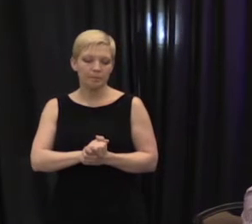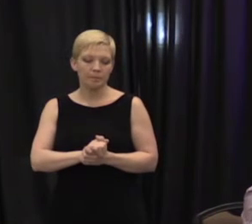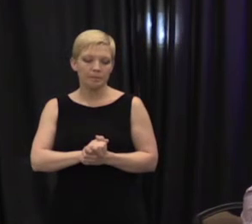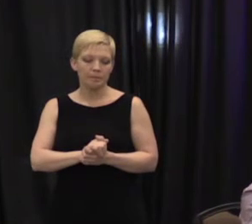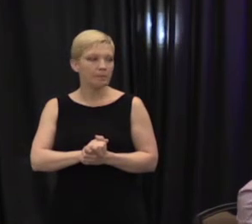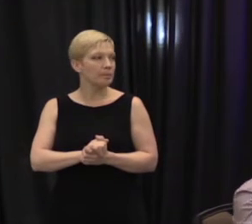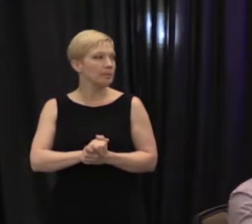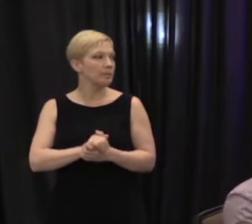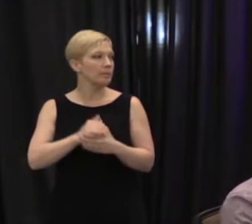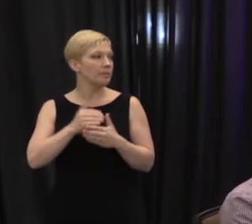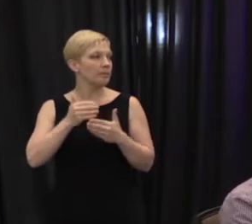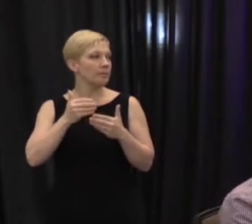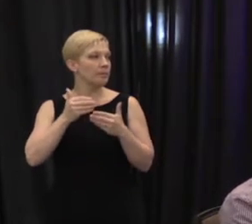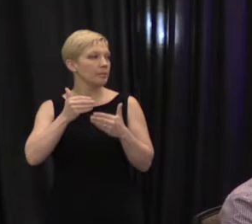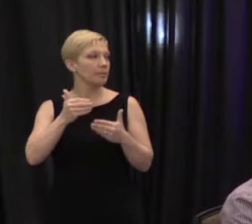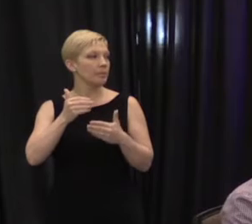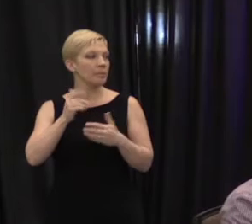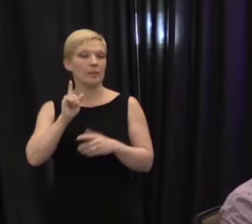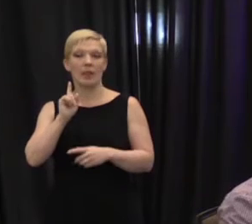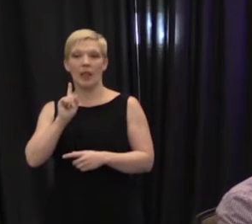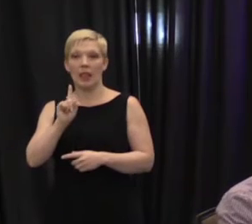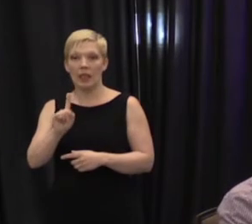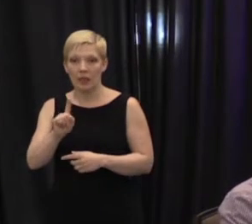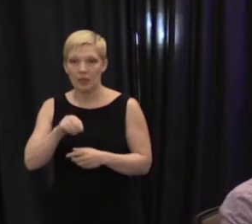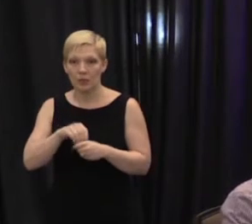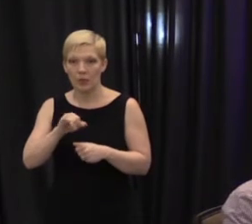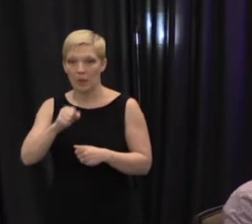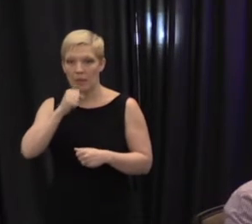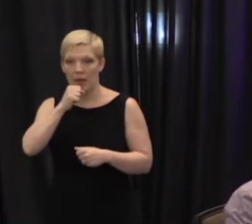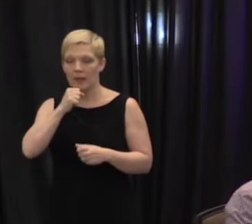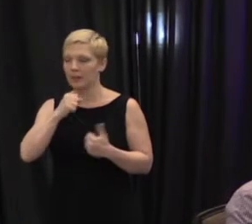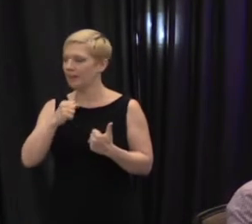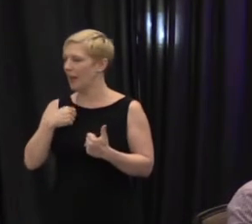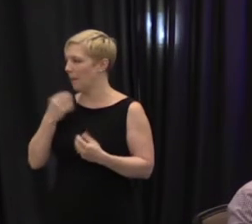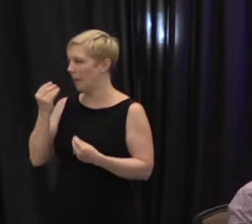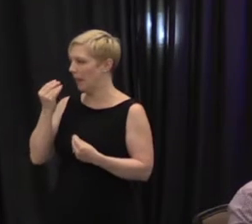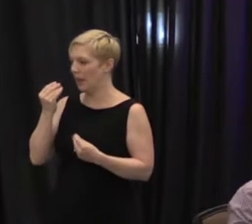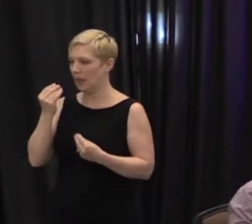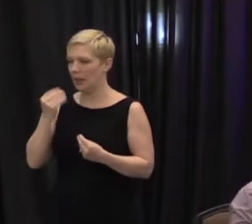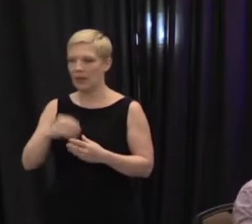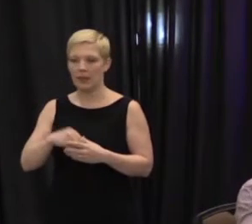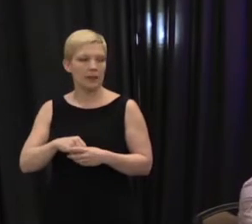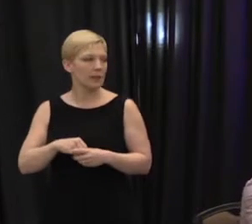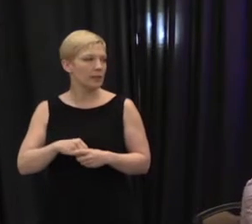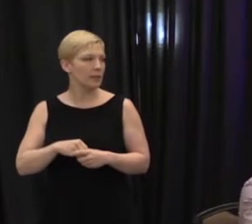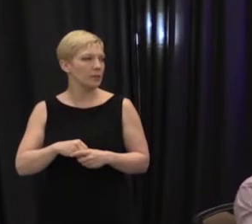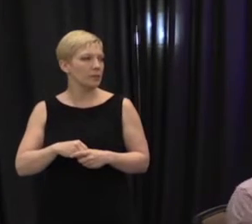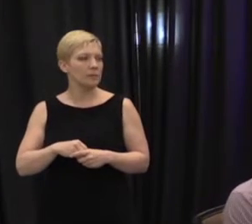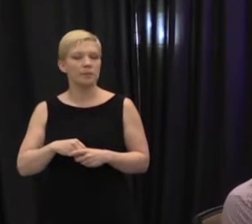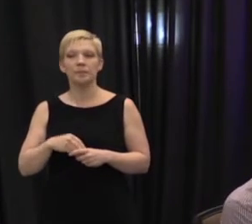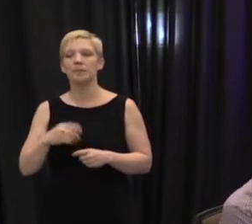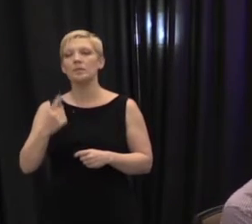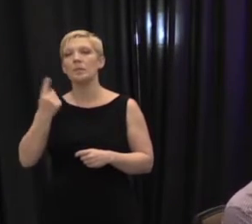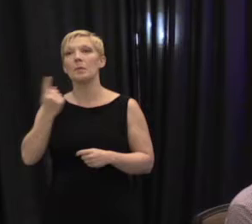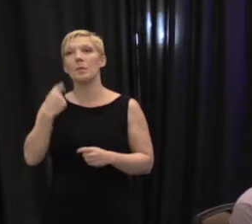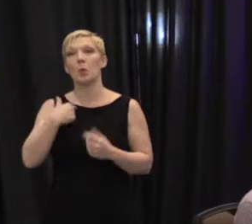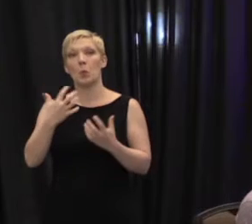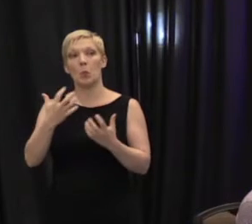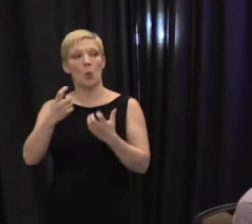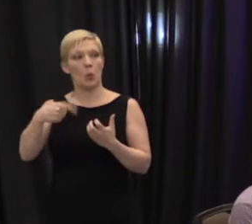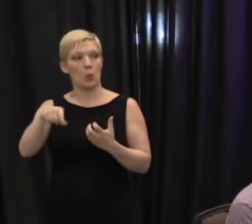Lean into the mic. No, I'm thinking out loud. Oh. Something I'd want you to specifically